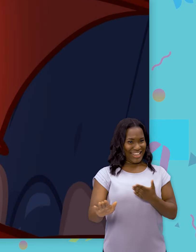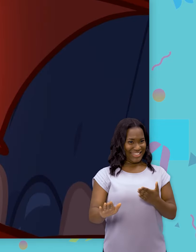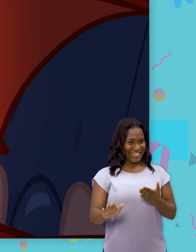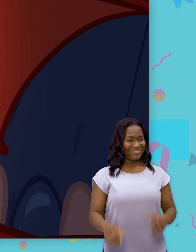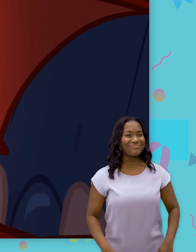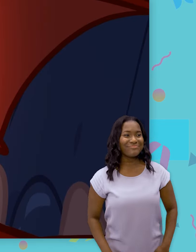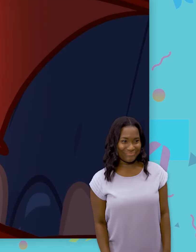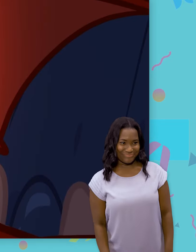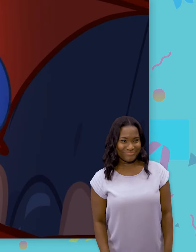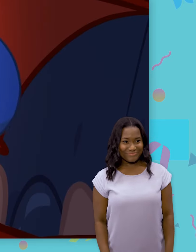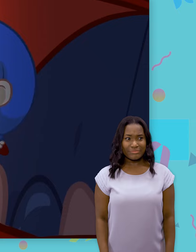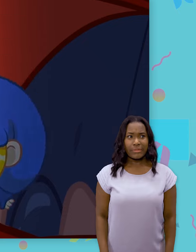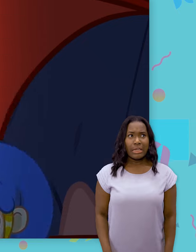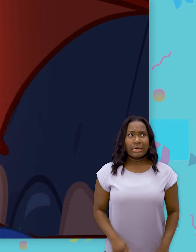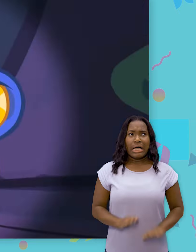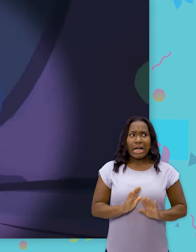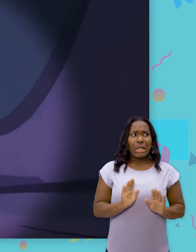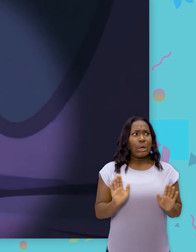Nice!